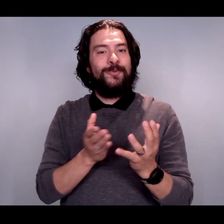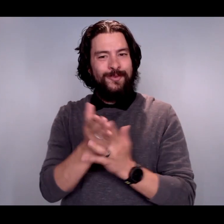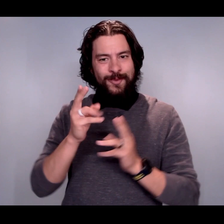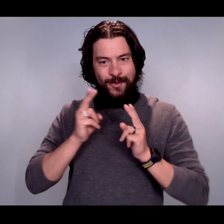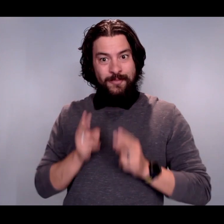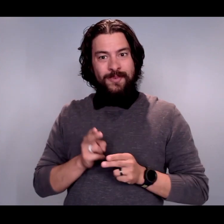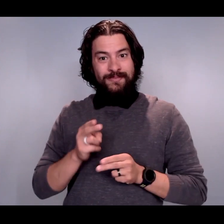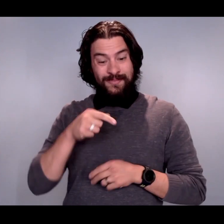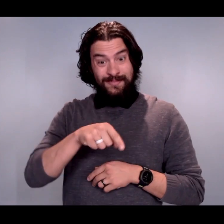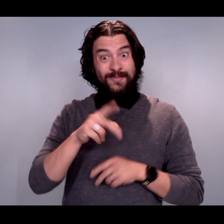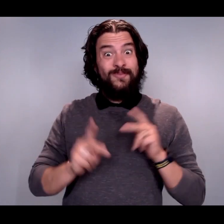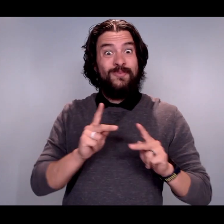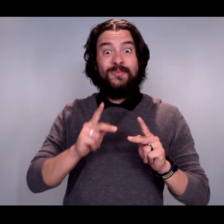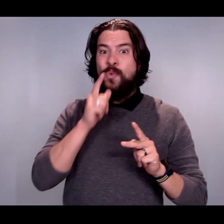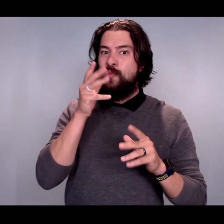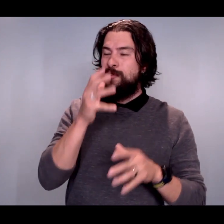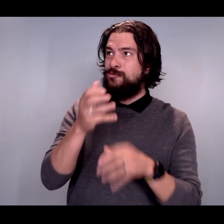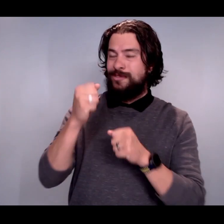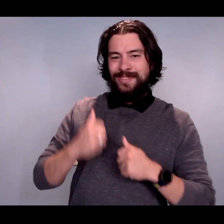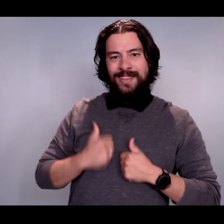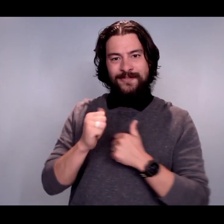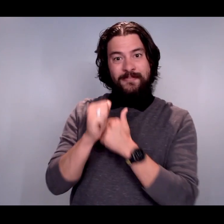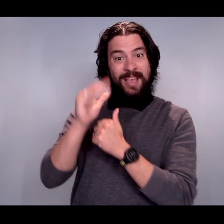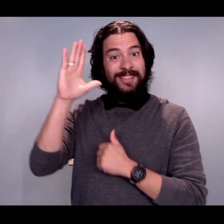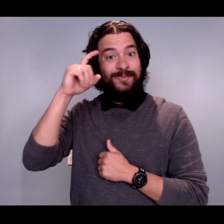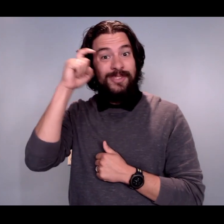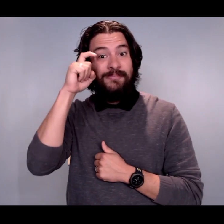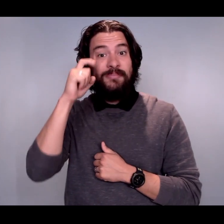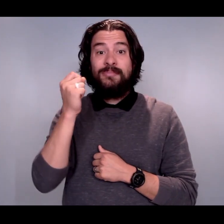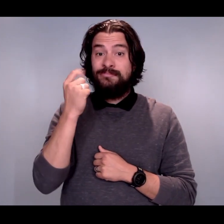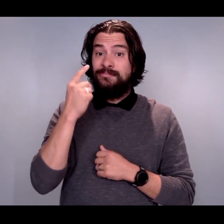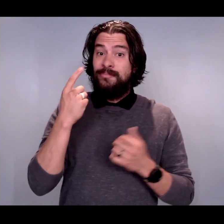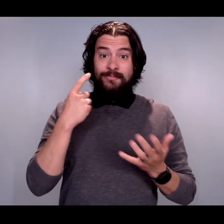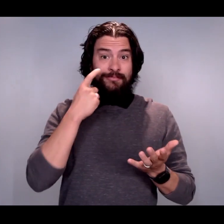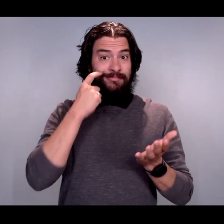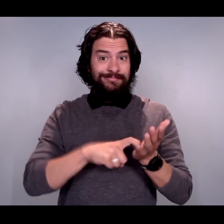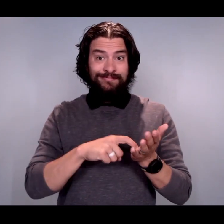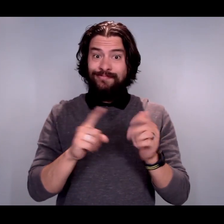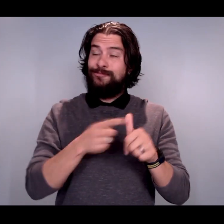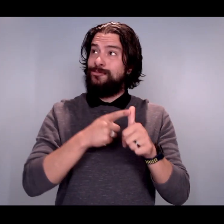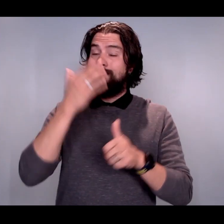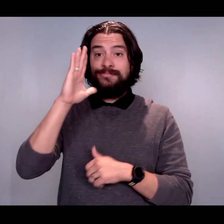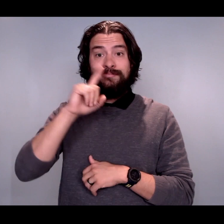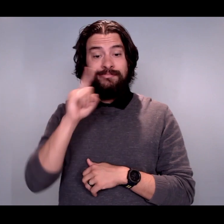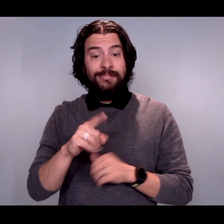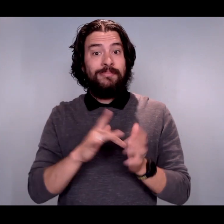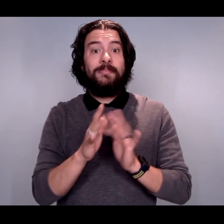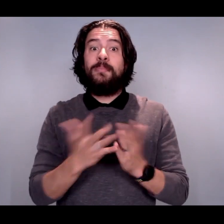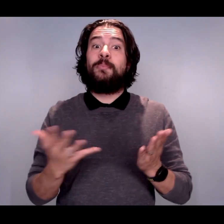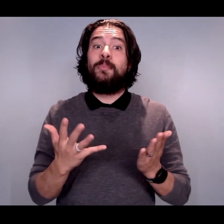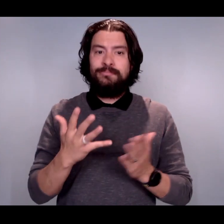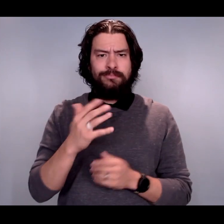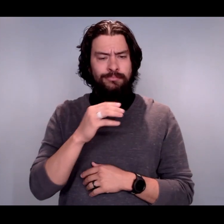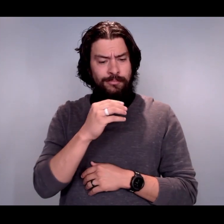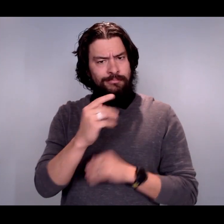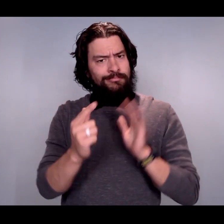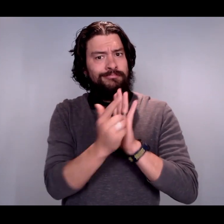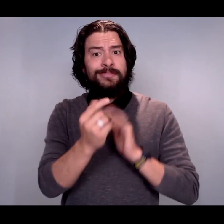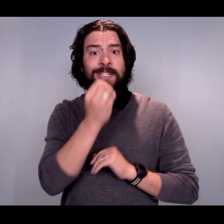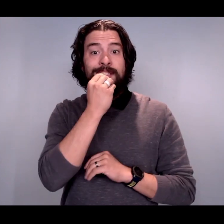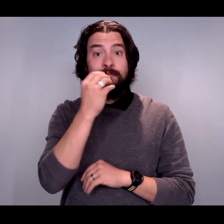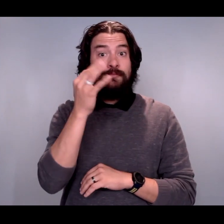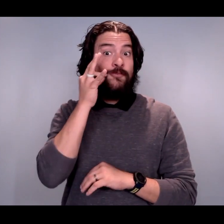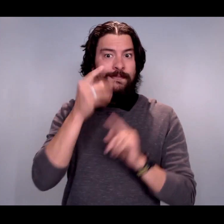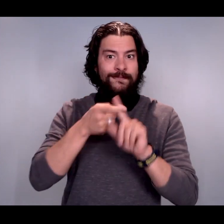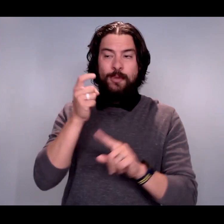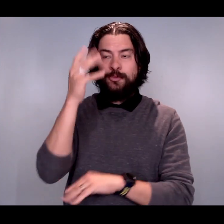rule the world through humans who will trust him and live by his wisdom. And here we find the first divine command in the Bible. Don't eat